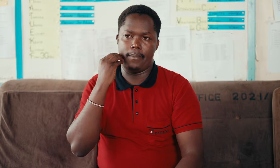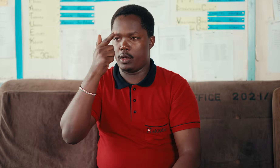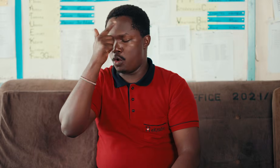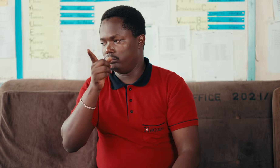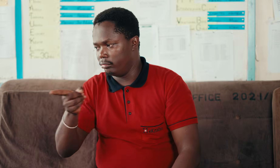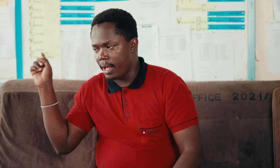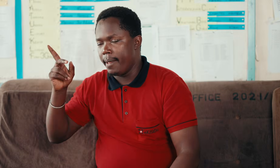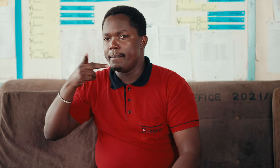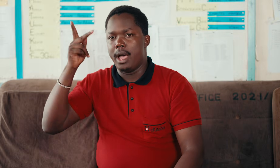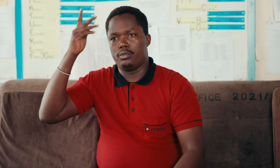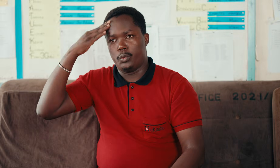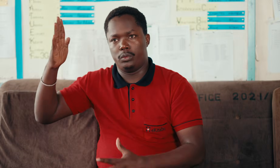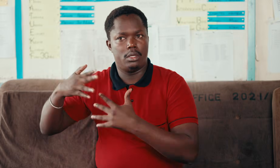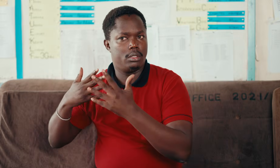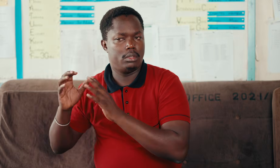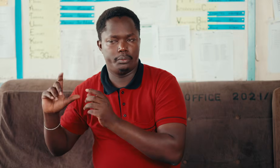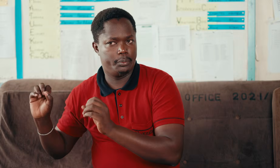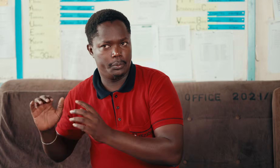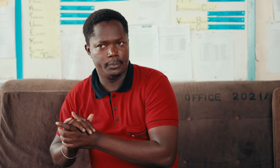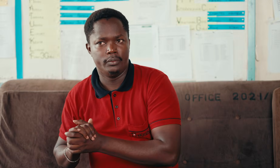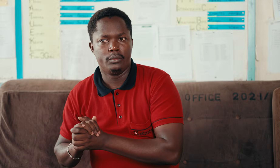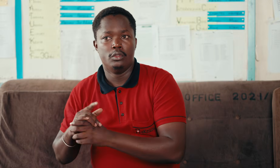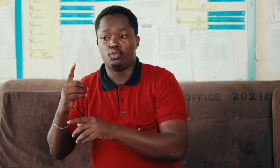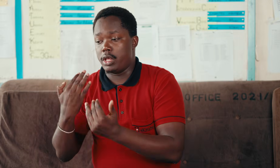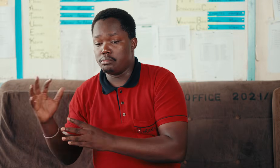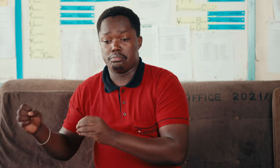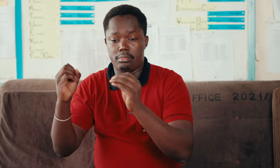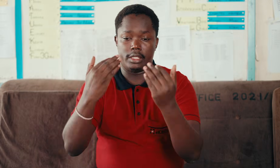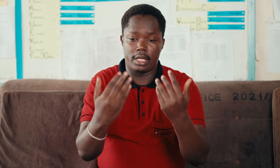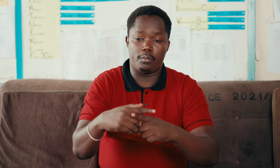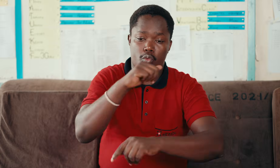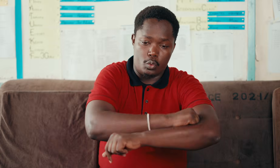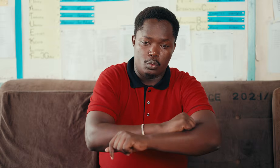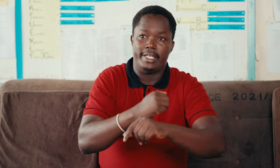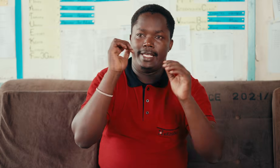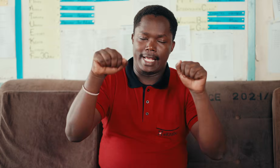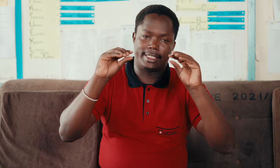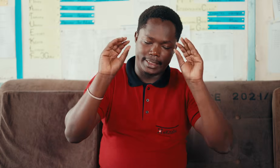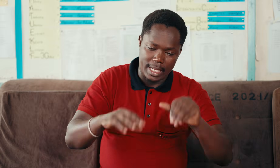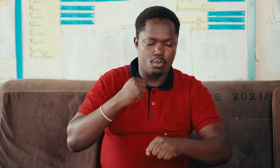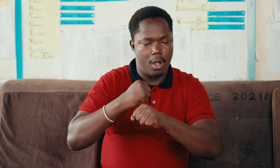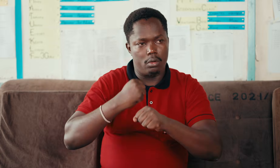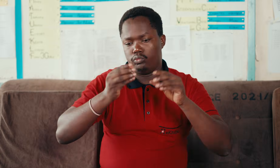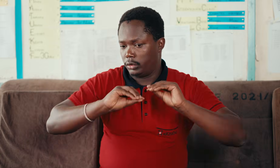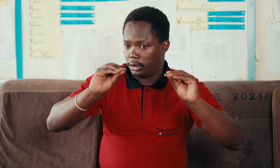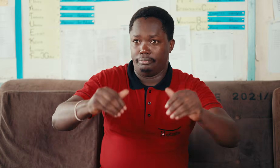development is a challenge because inception is at home because there's no sign language at home. So if we take the child to